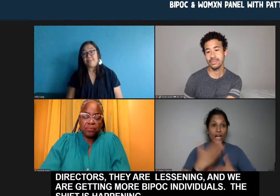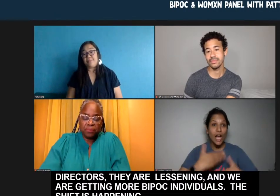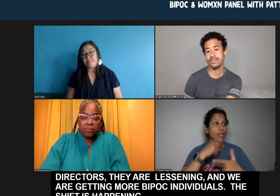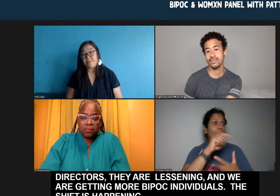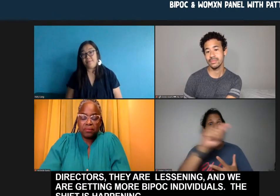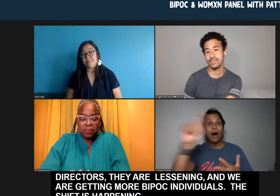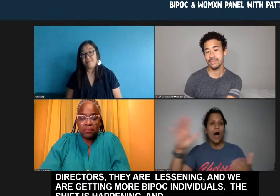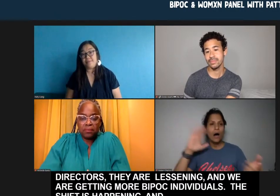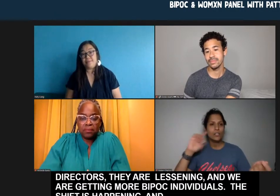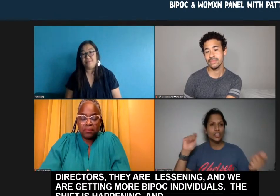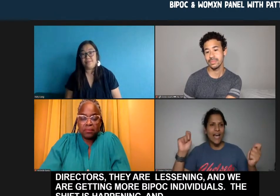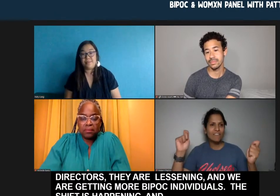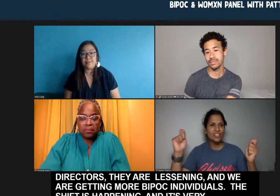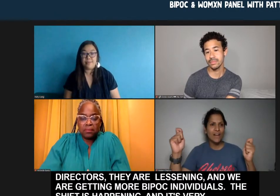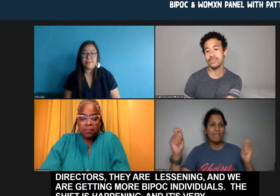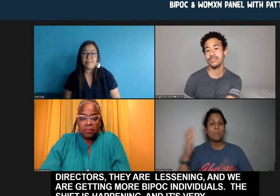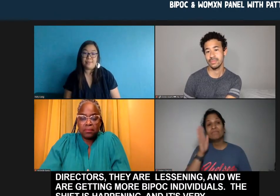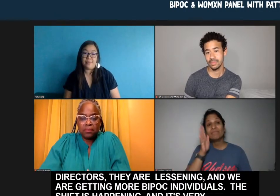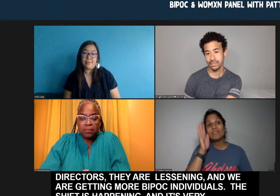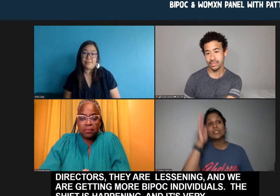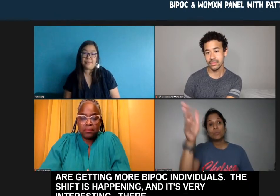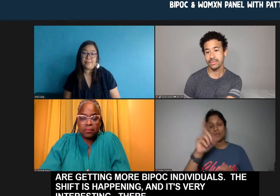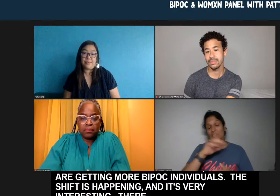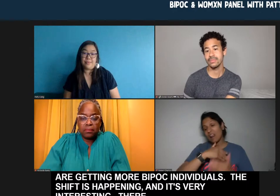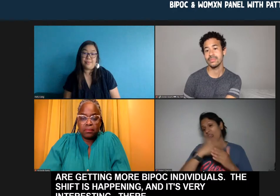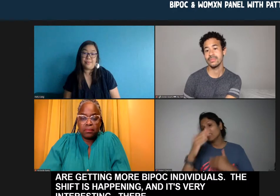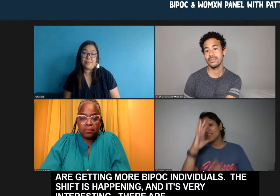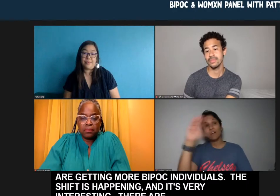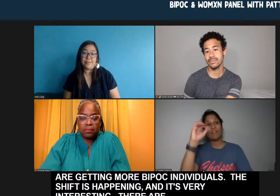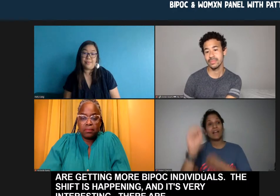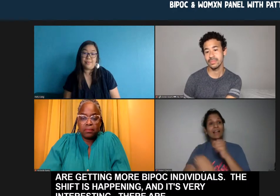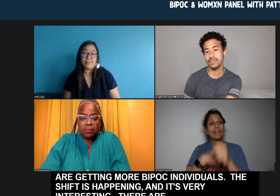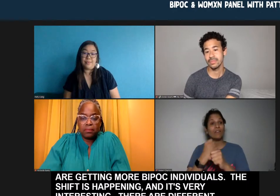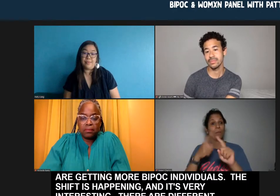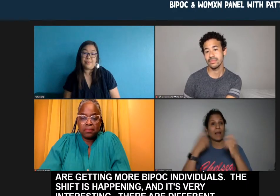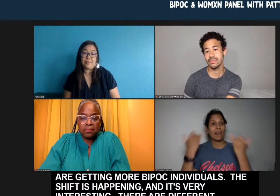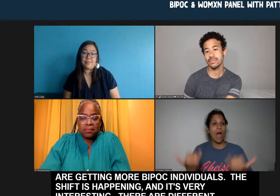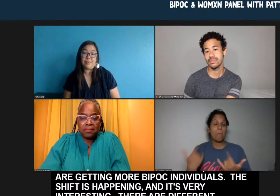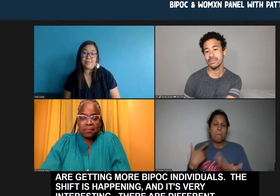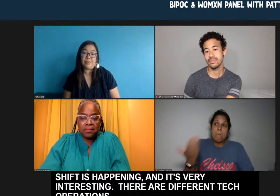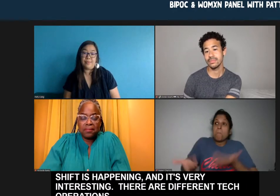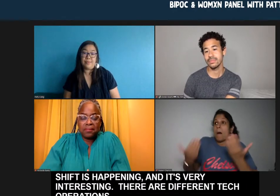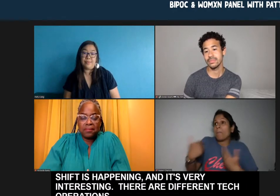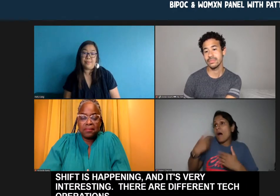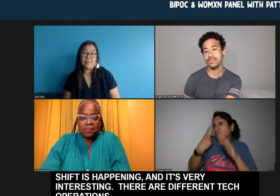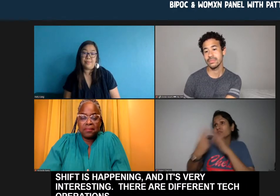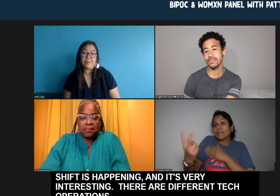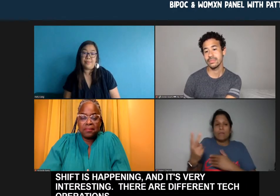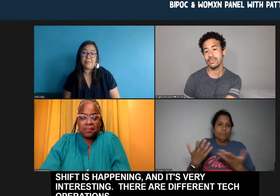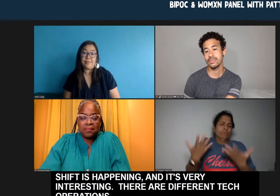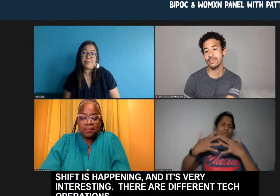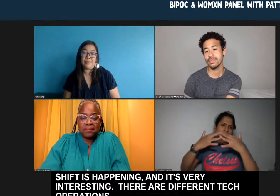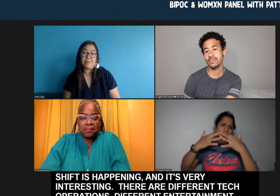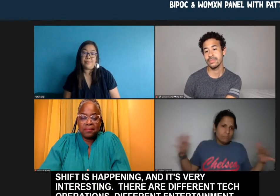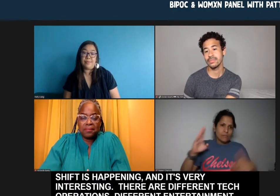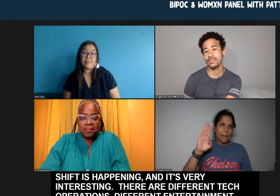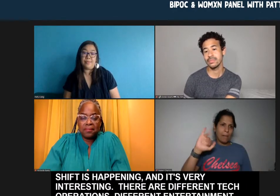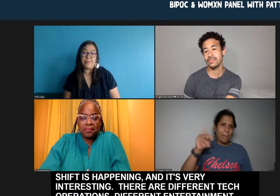You know, there are different tech operations, there are entertainment in the entertainment industry as well. There's a lot of shift. So I